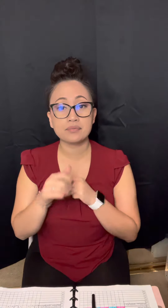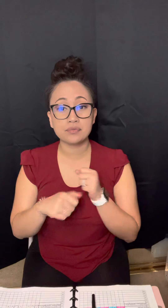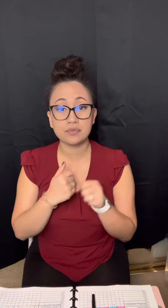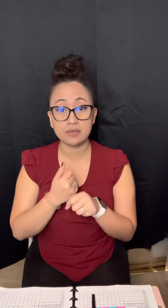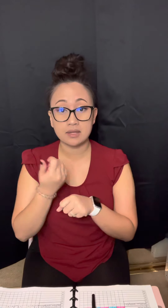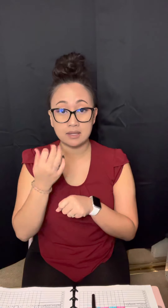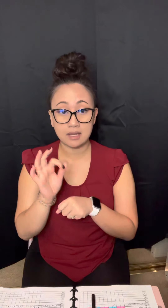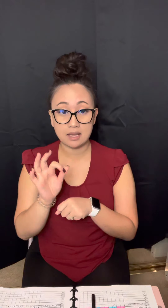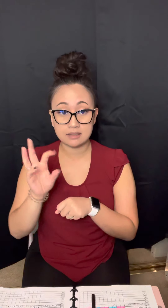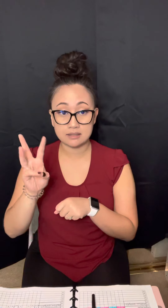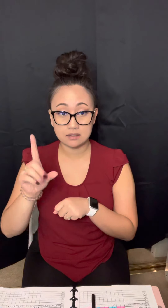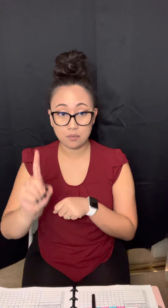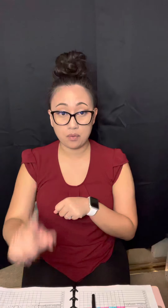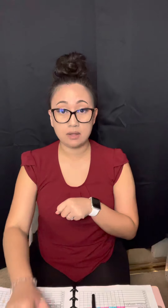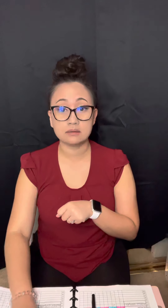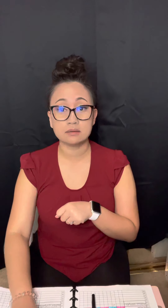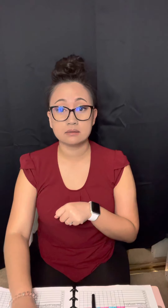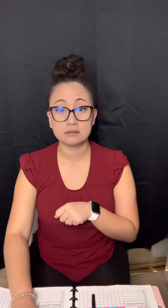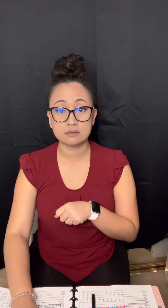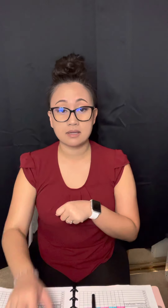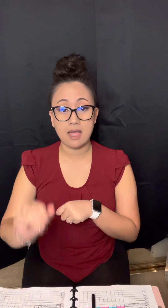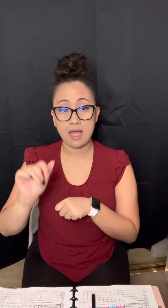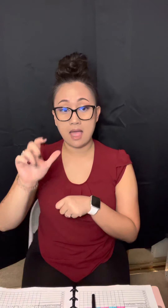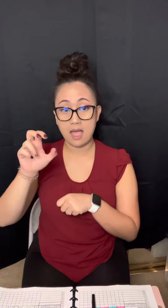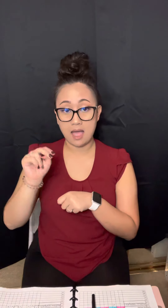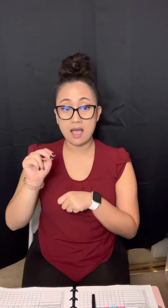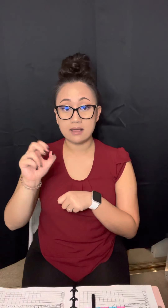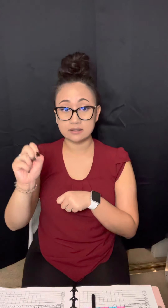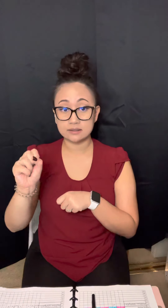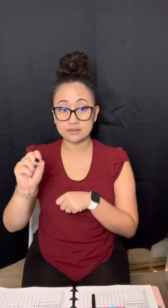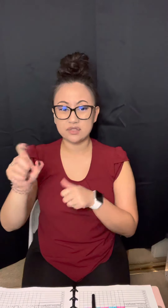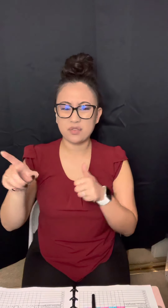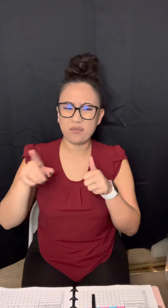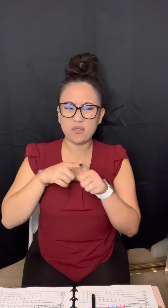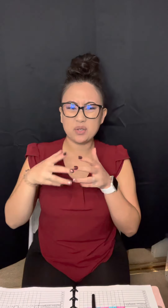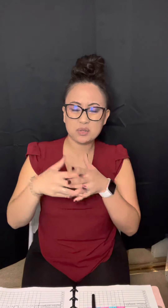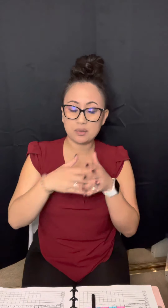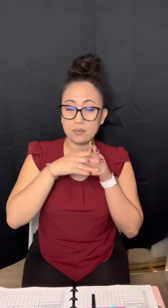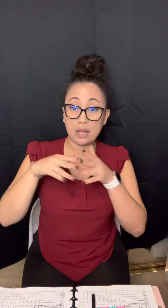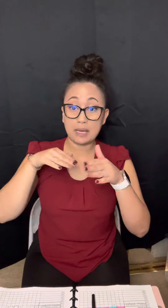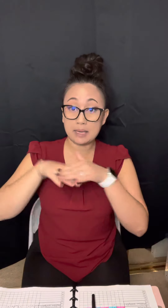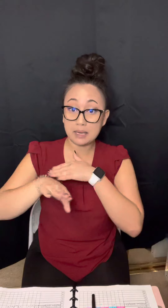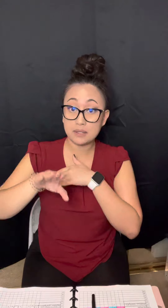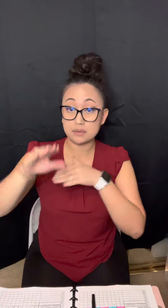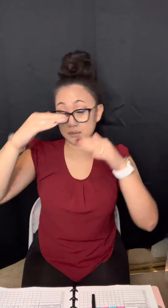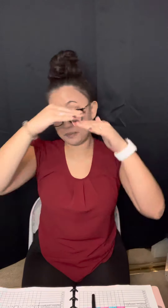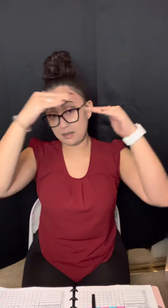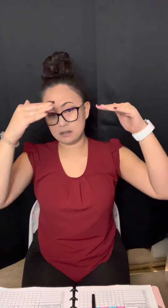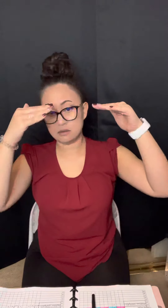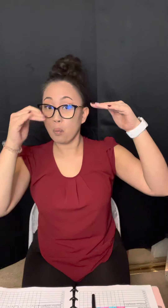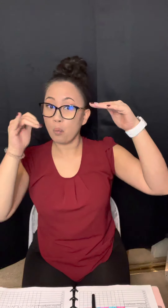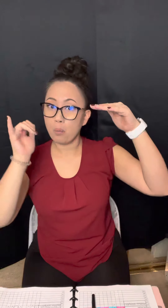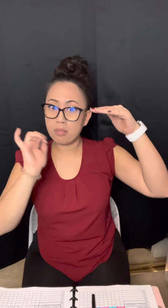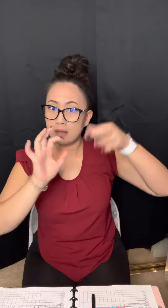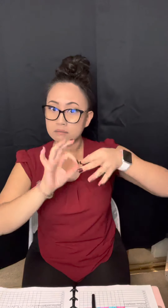Alan Shepard became the first American to go into space. Wow, that's an important detail. A year later, in